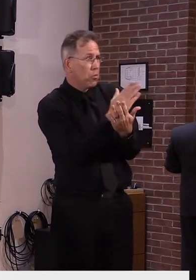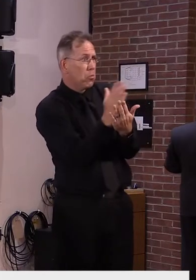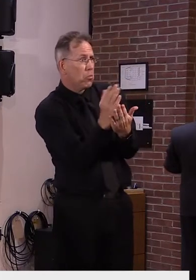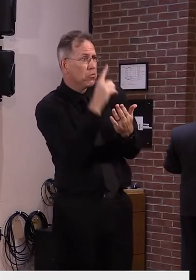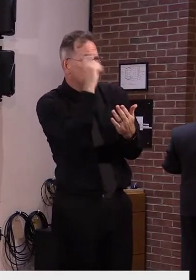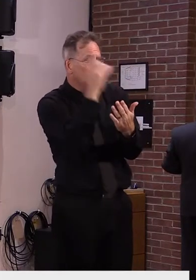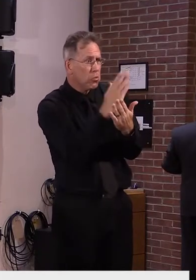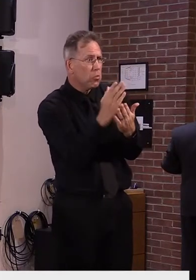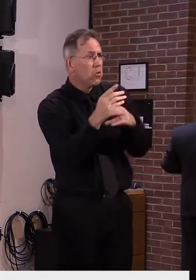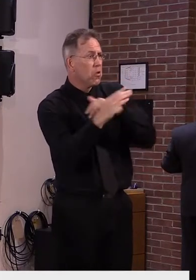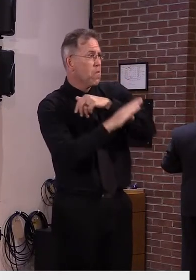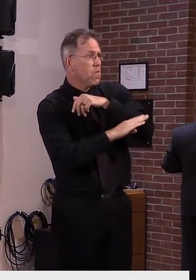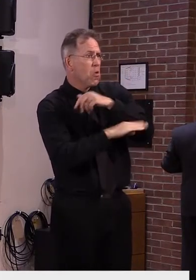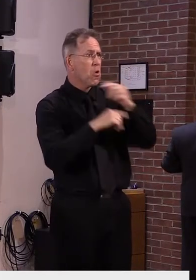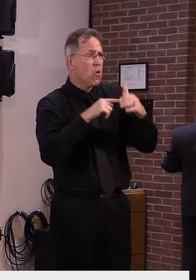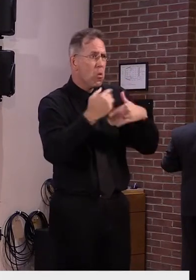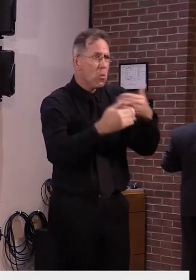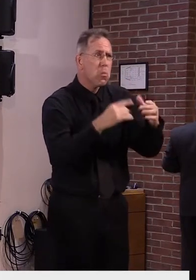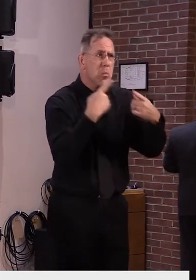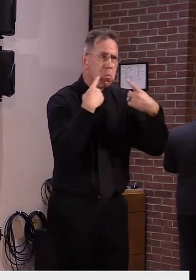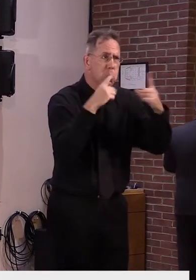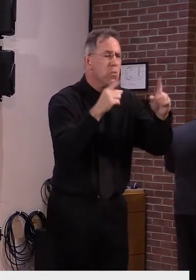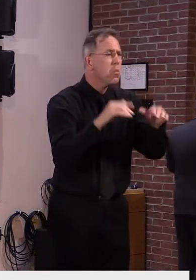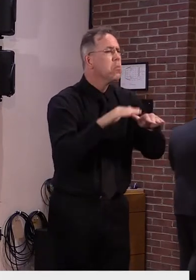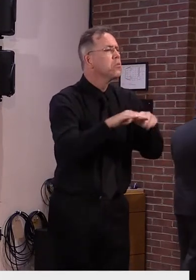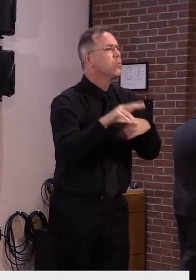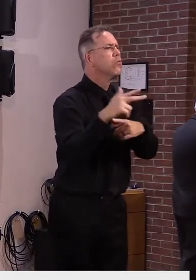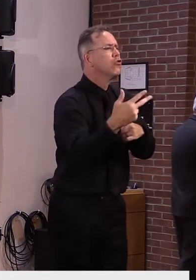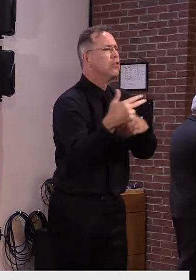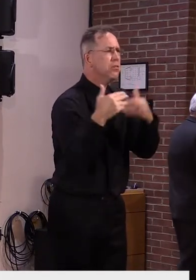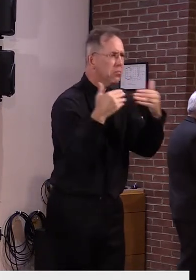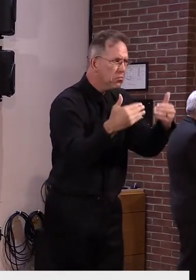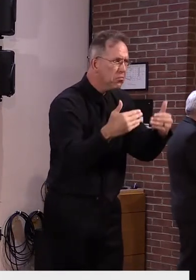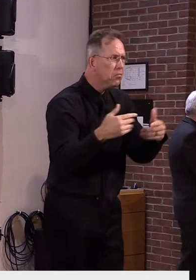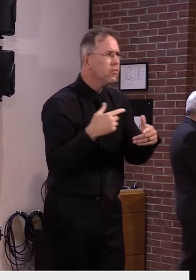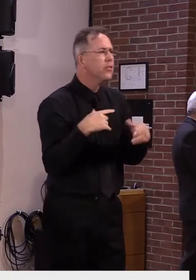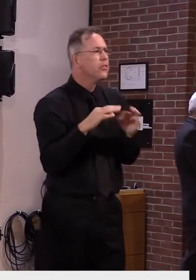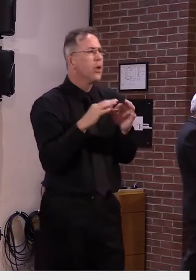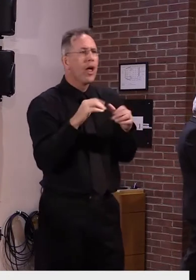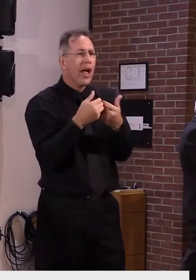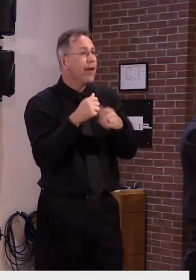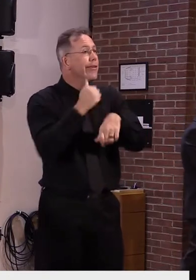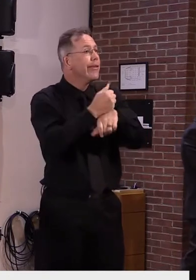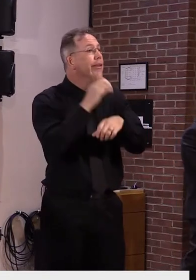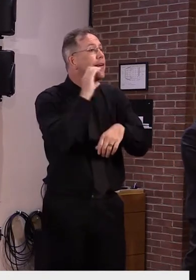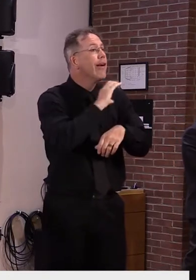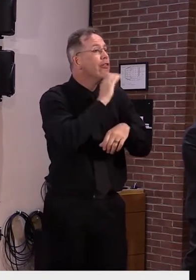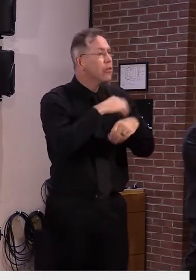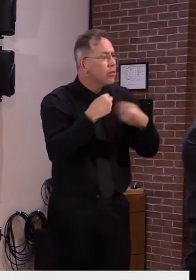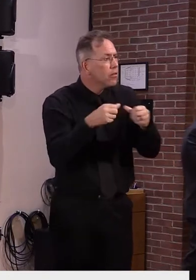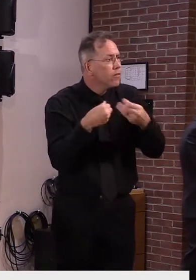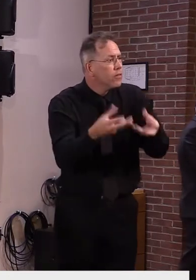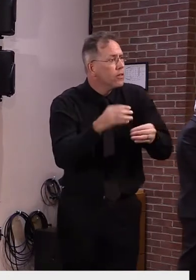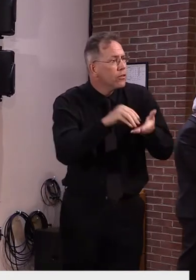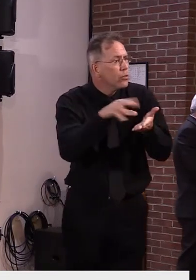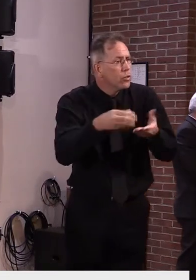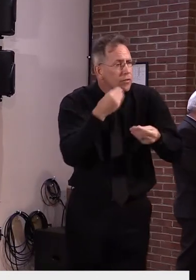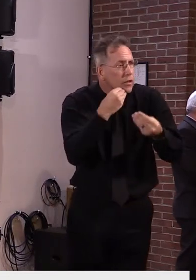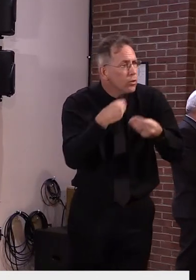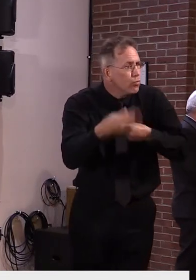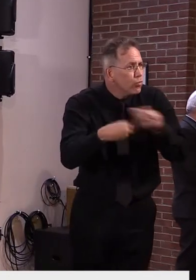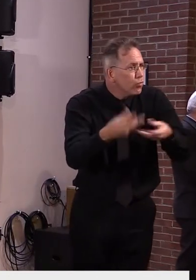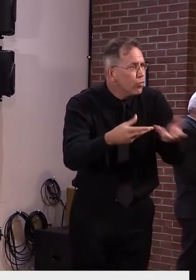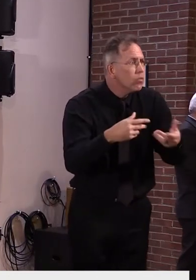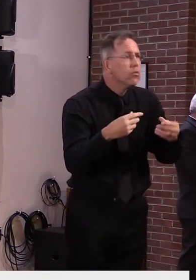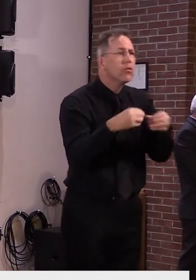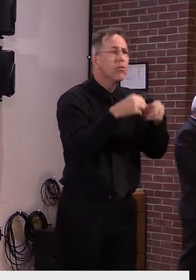of our students and all that this implies, including feeding them, attending to their emotional needs, holding athletic competitions,